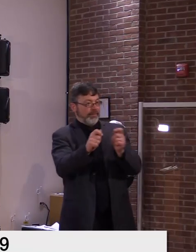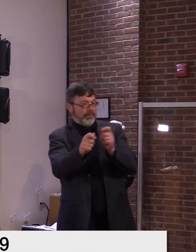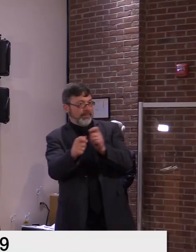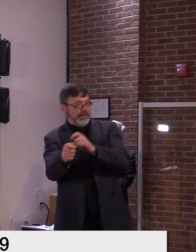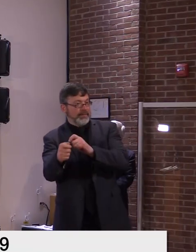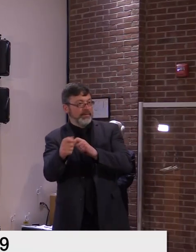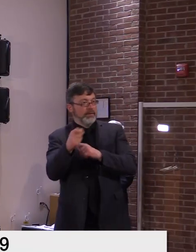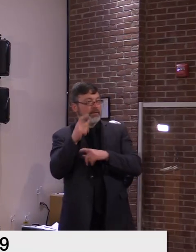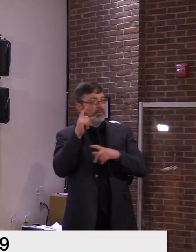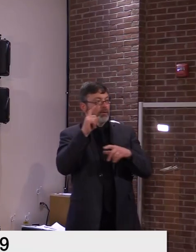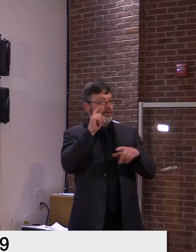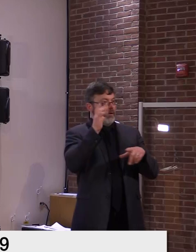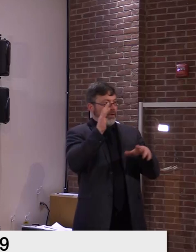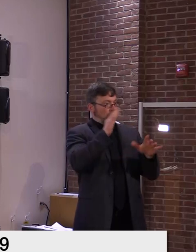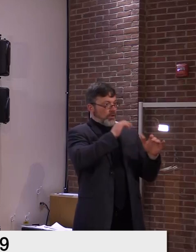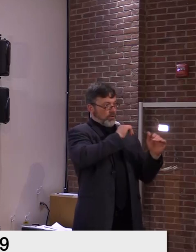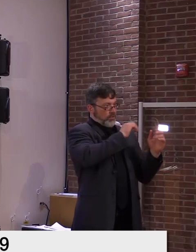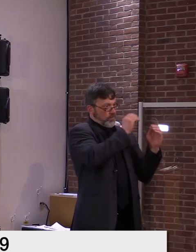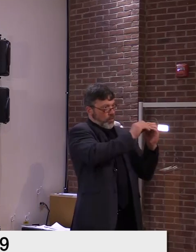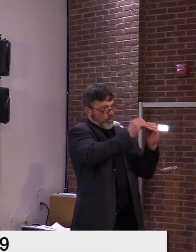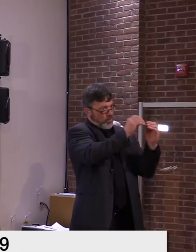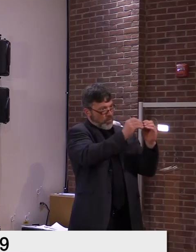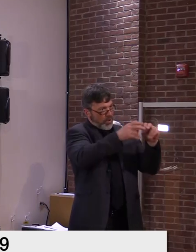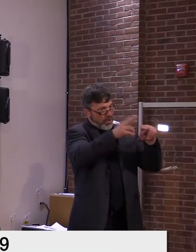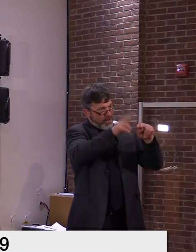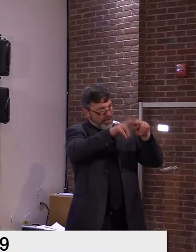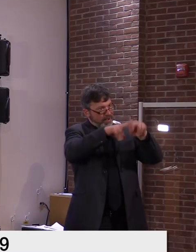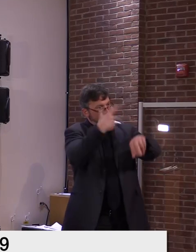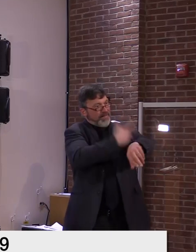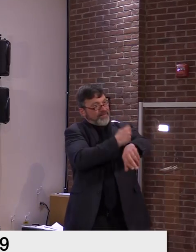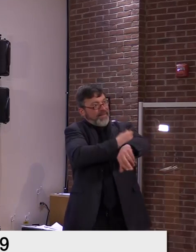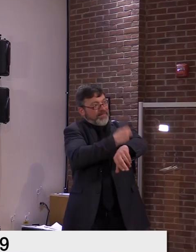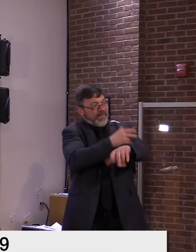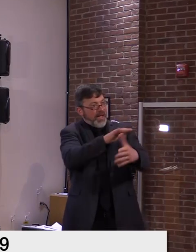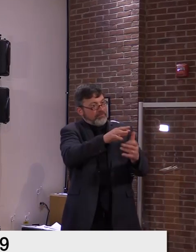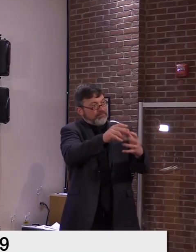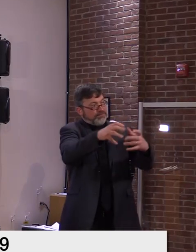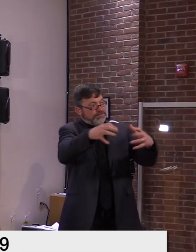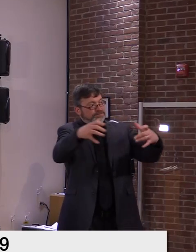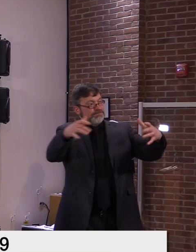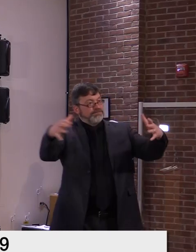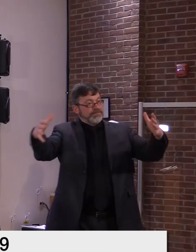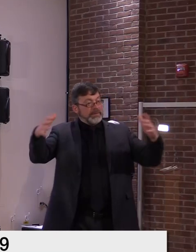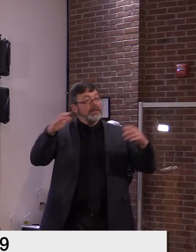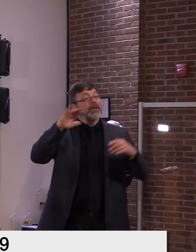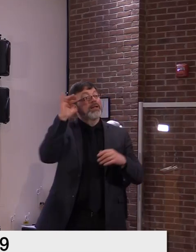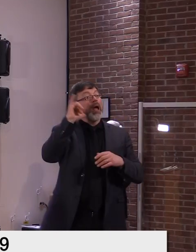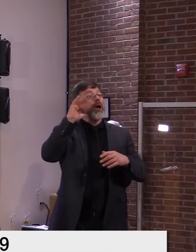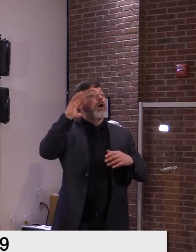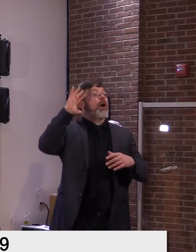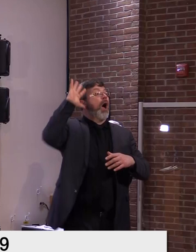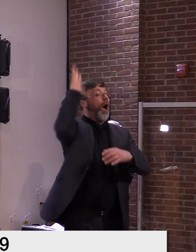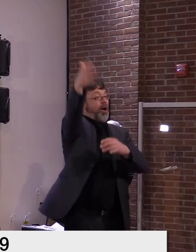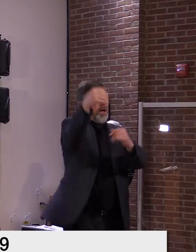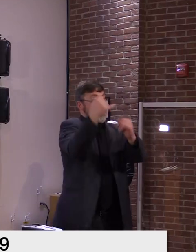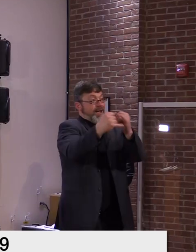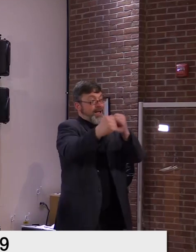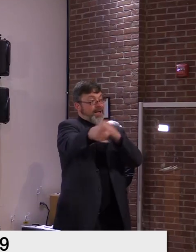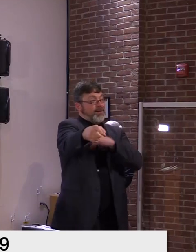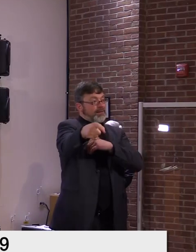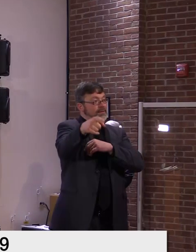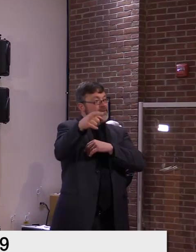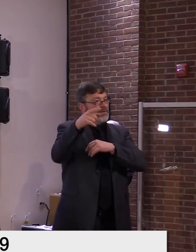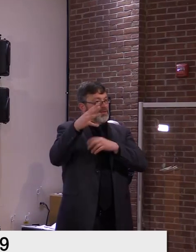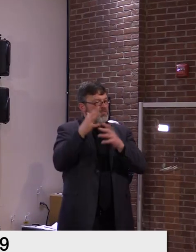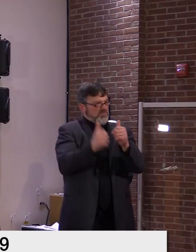are. There'll be a future point in time, which will be in a much more short-term future, where anyone who wanted vaccine could access